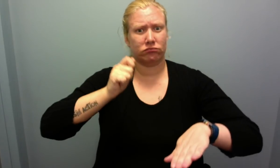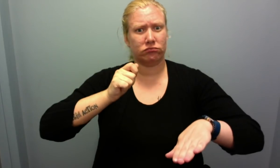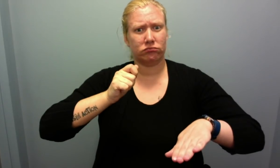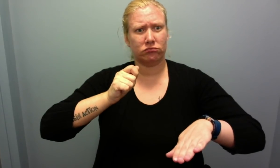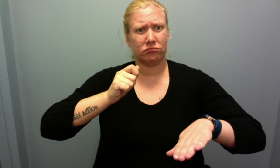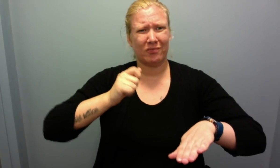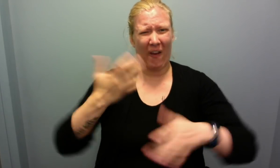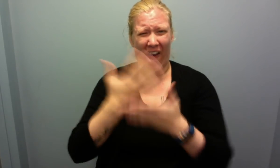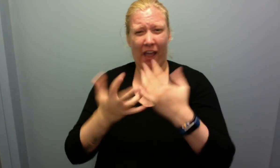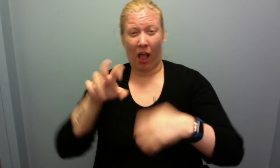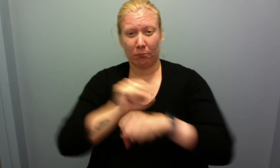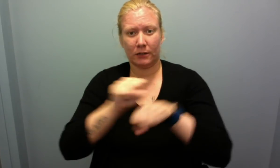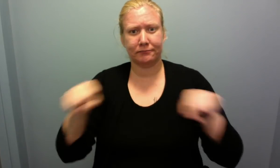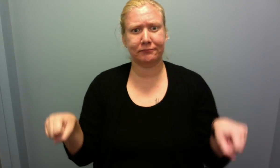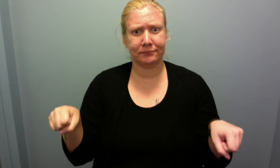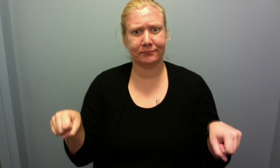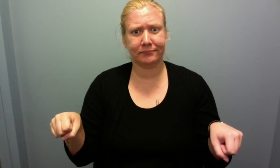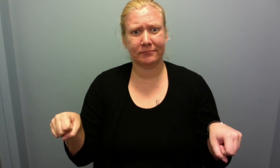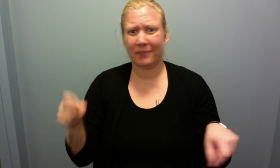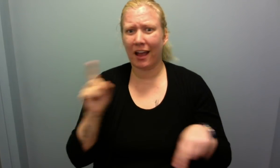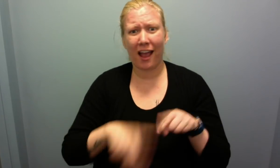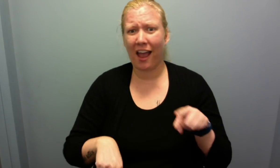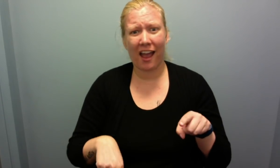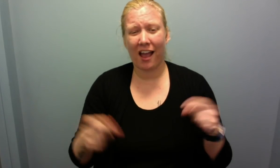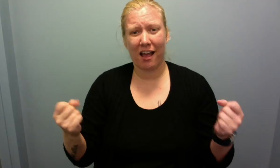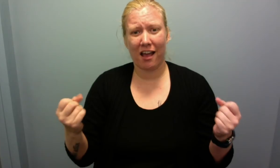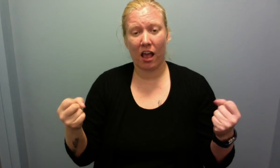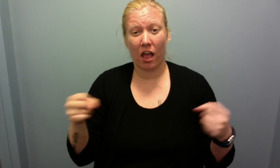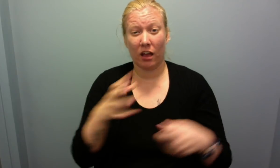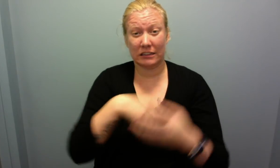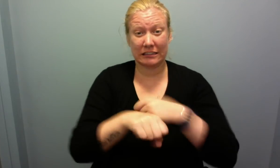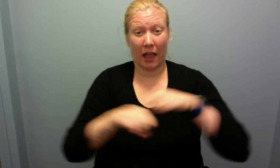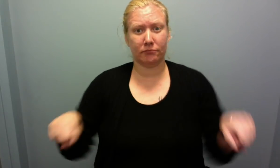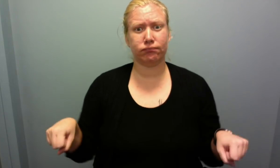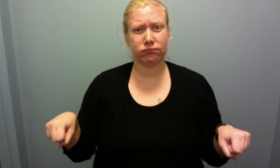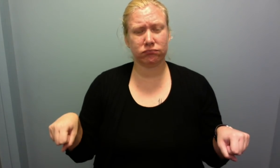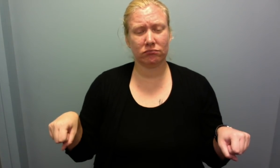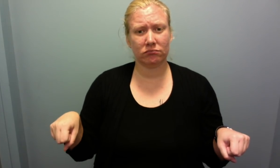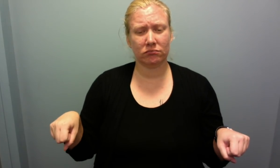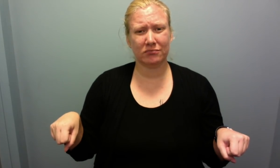that they should access education. And it set this whole tone of abuse